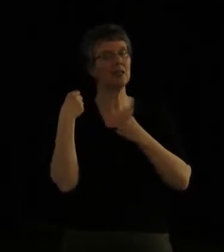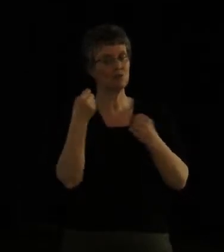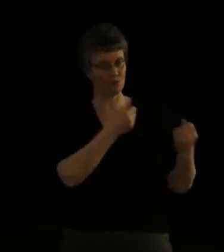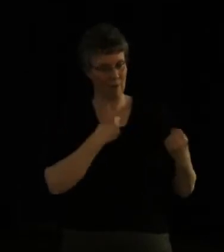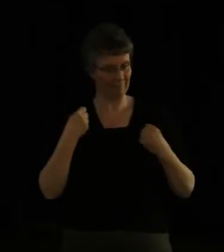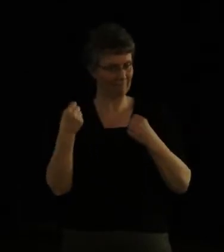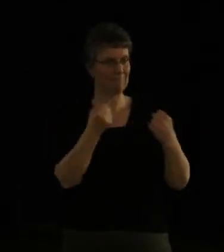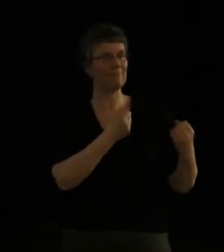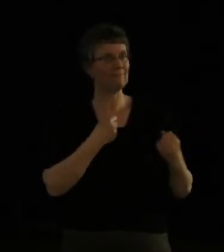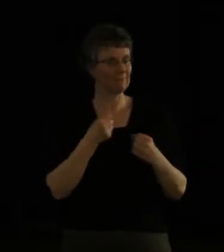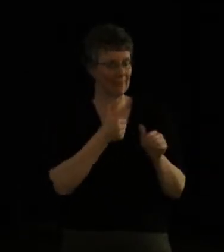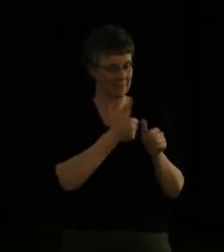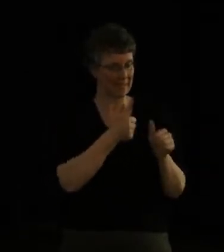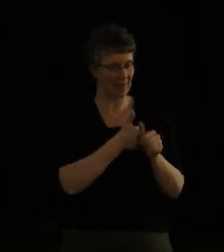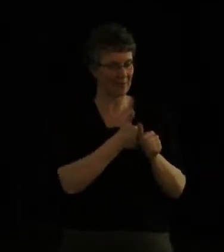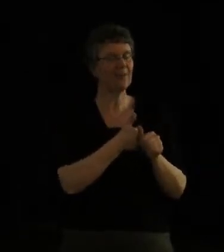car, and he could use the standard